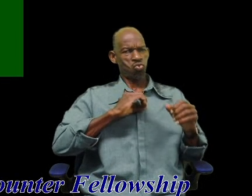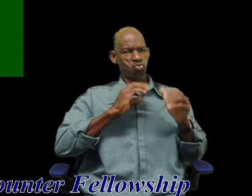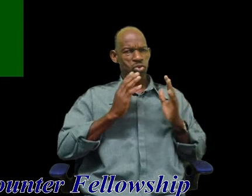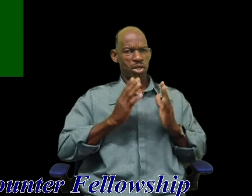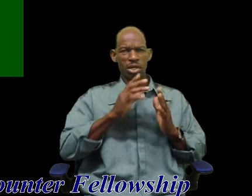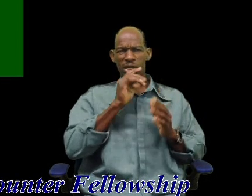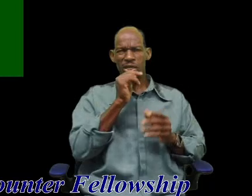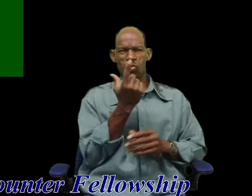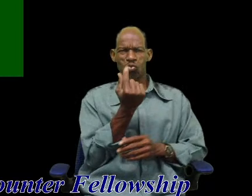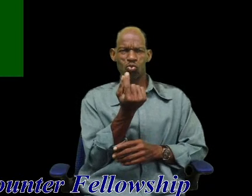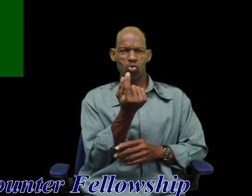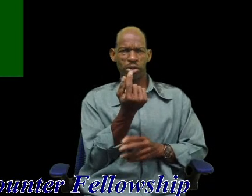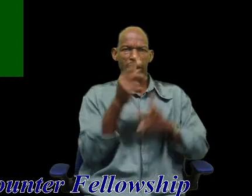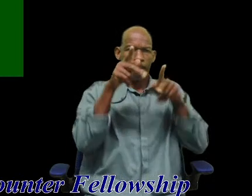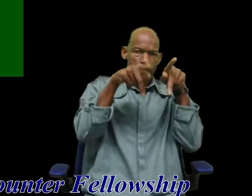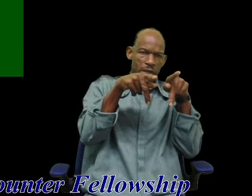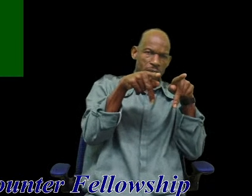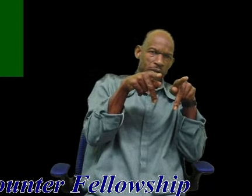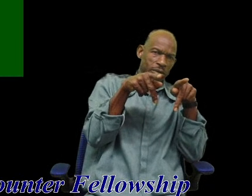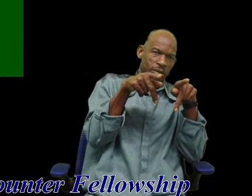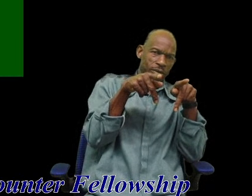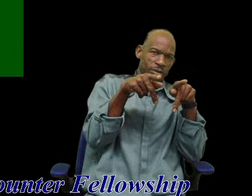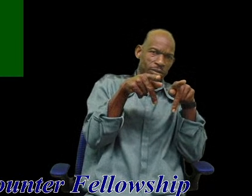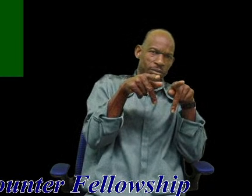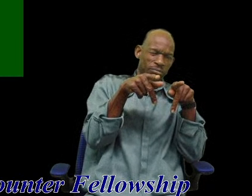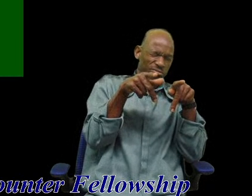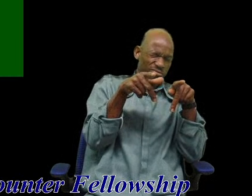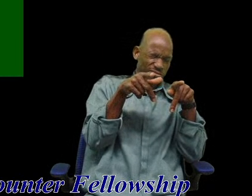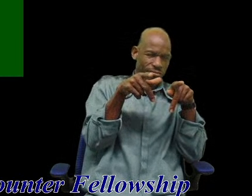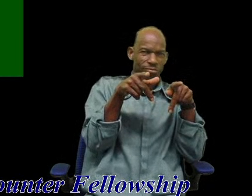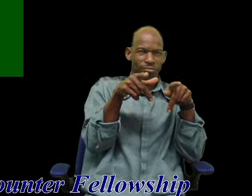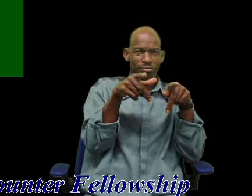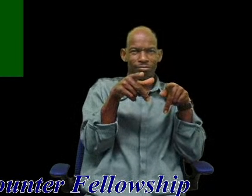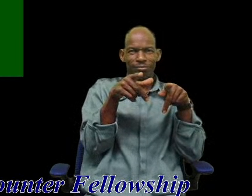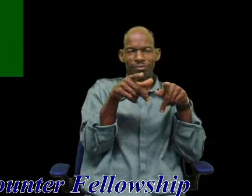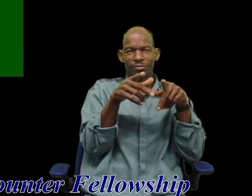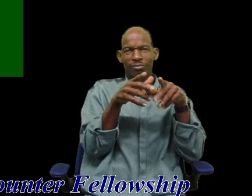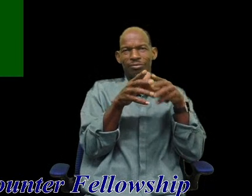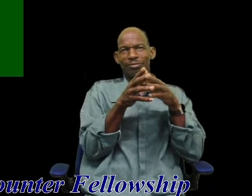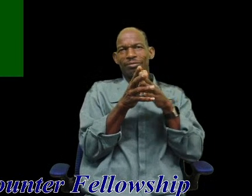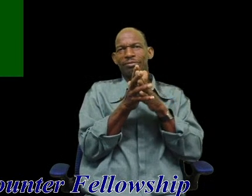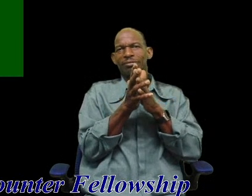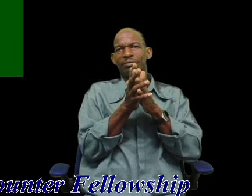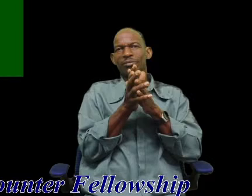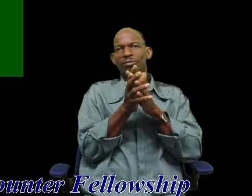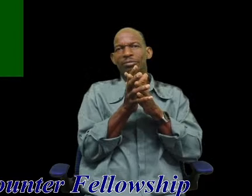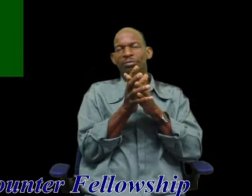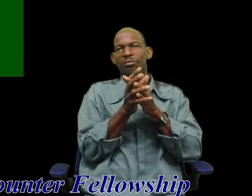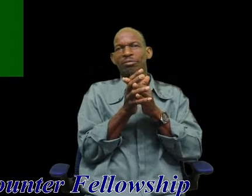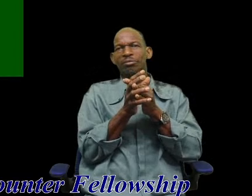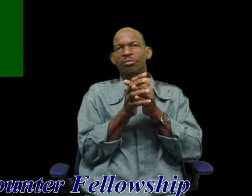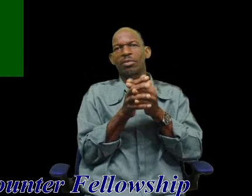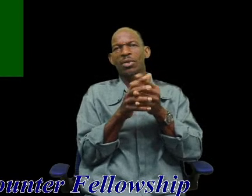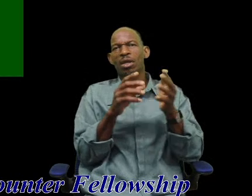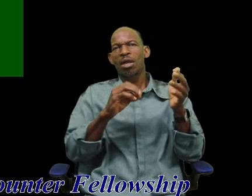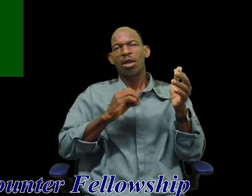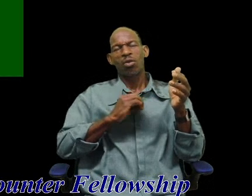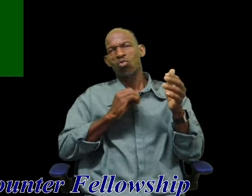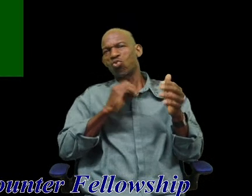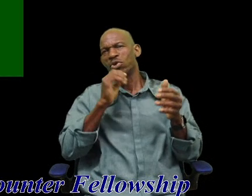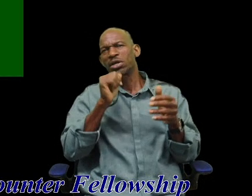do the sign for owner, the end of the sign show that it is a person, but an owner don't need to be a person.